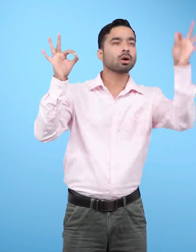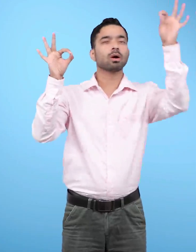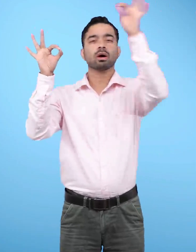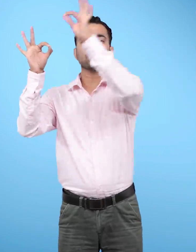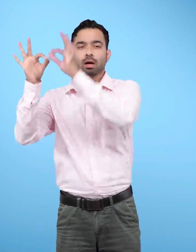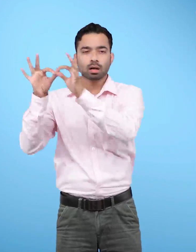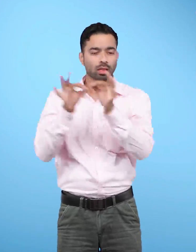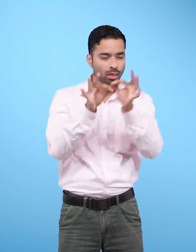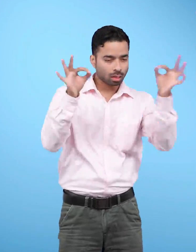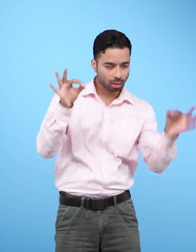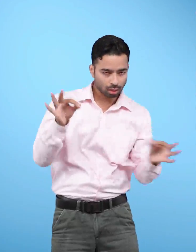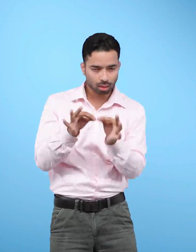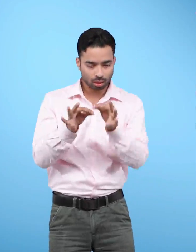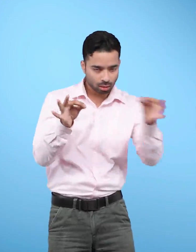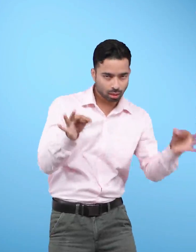of the boundary of each.